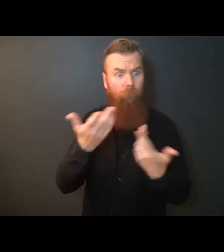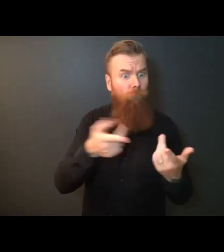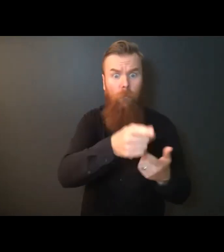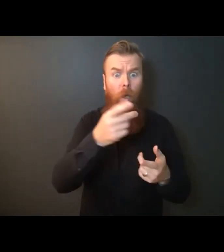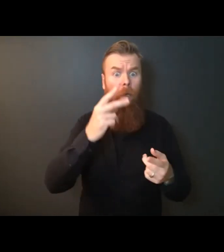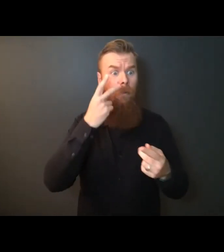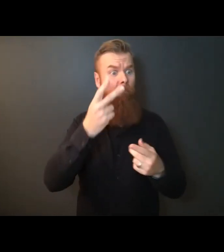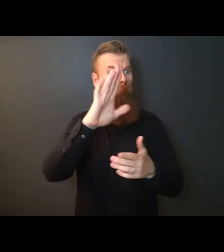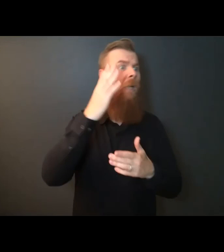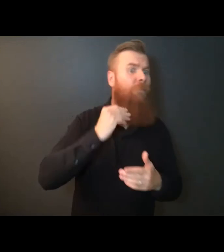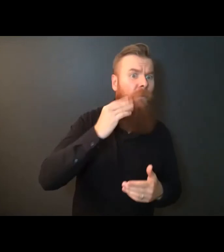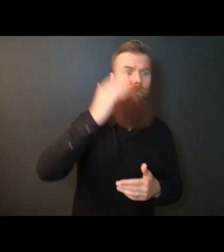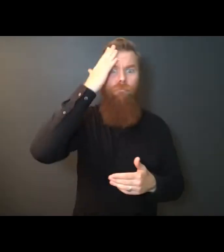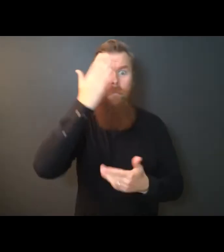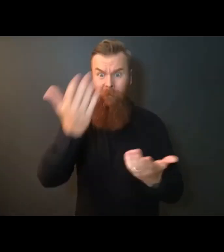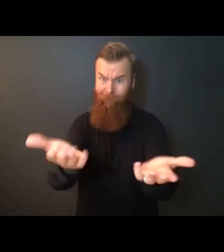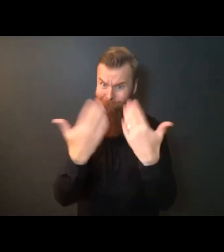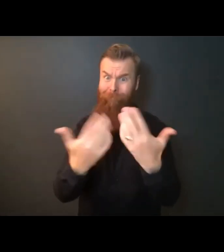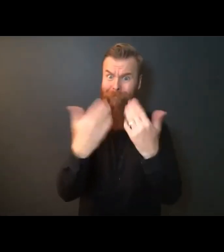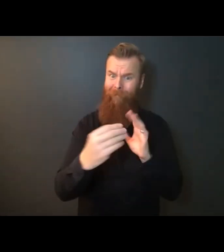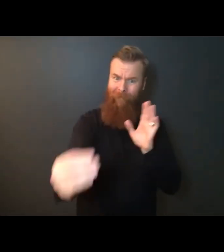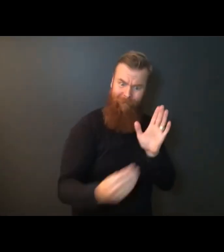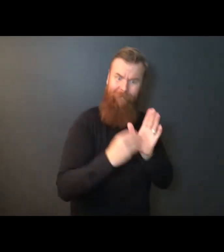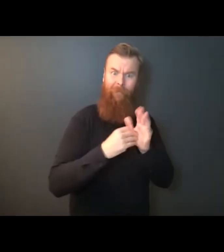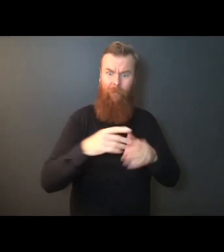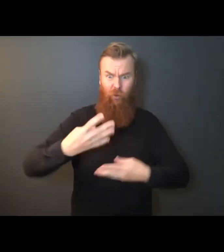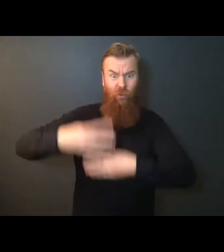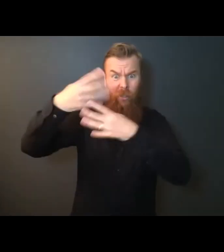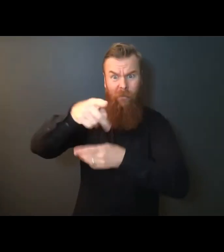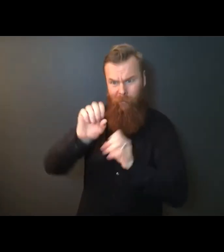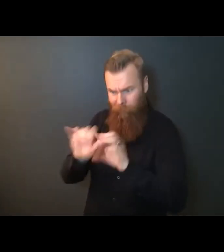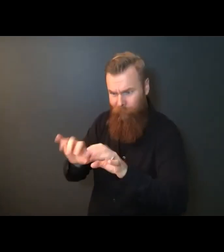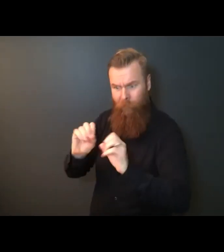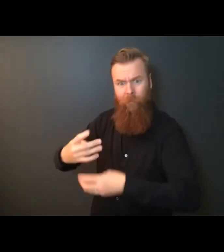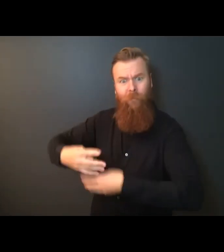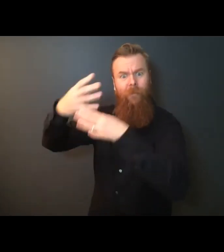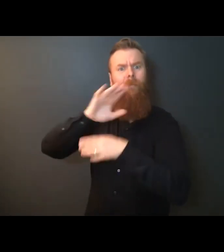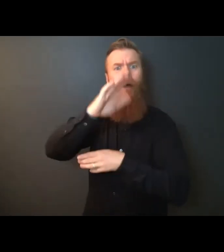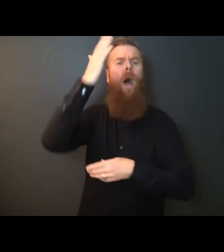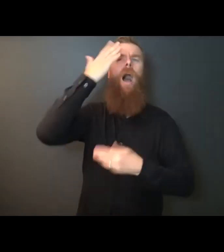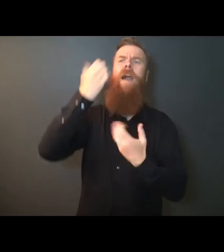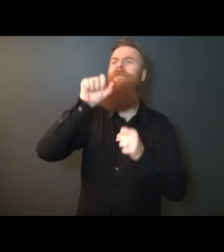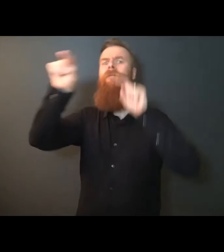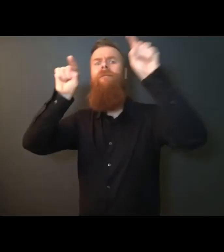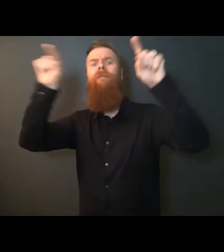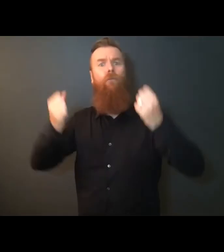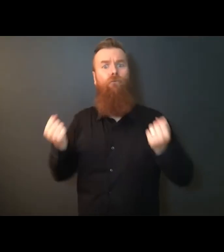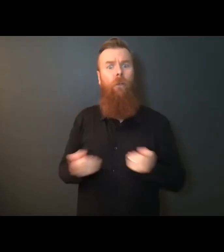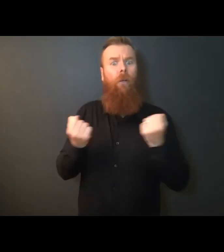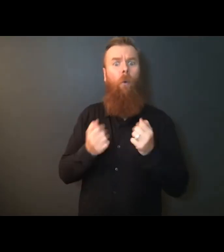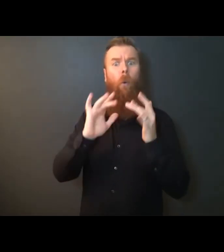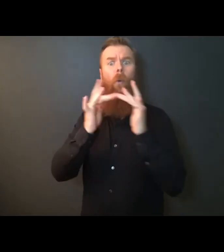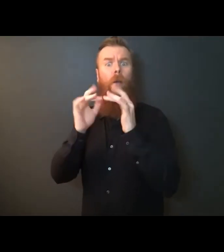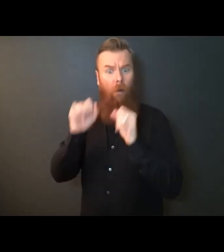you adding that to the chat or put in or contacting us so that we can include that in the toolkit,